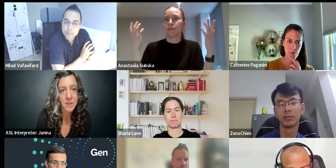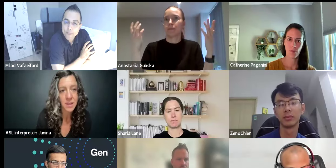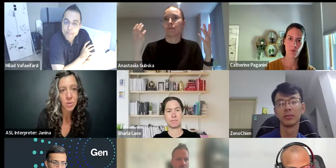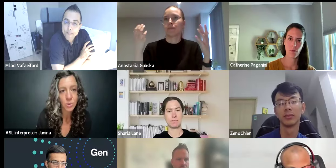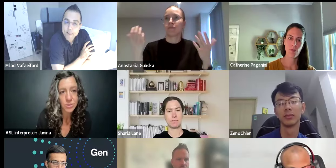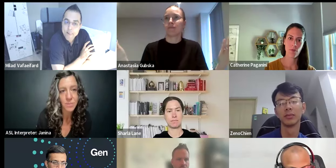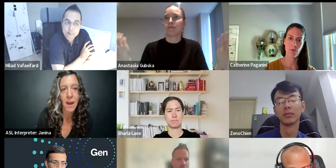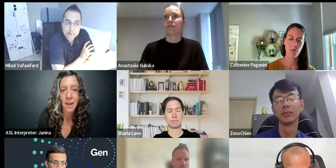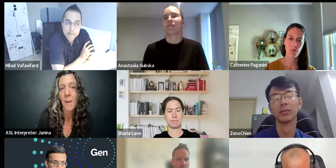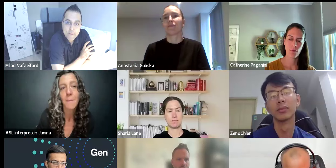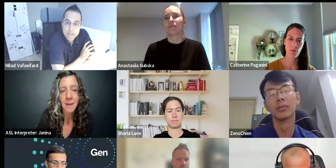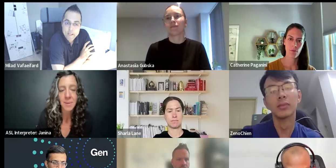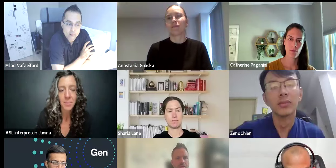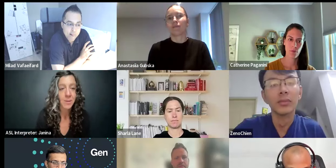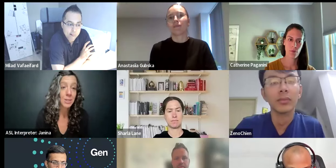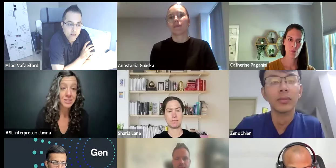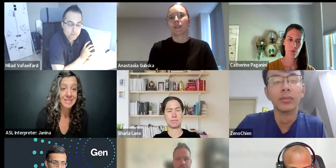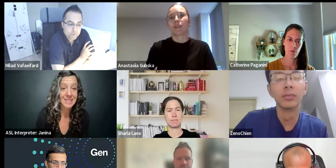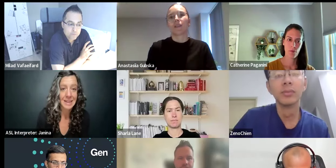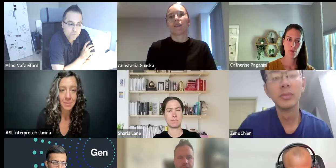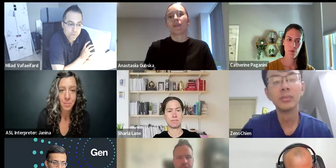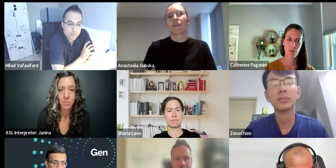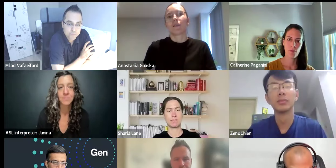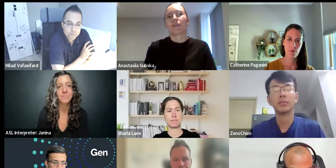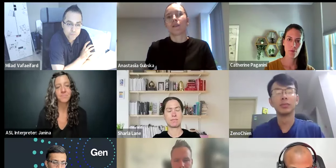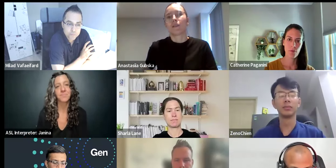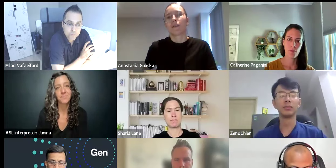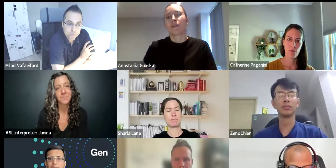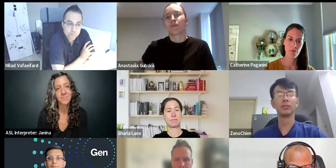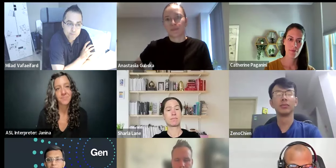caption is being used by many people, not just signing people.